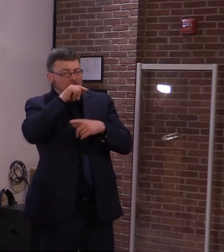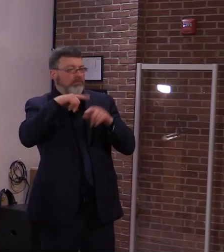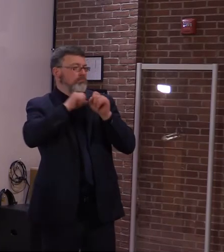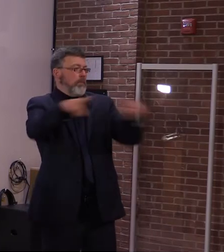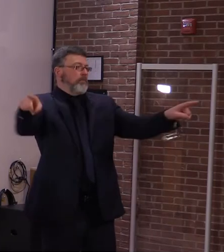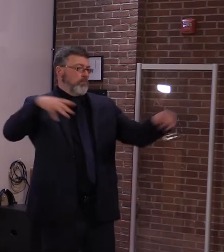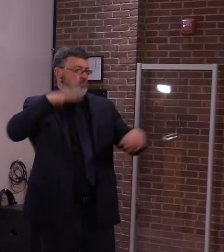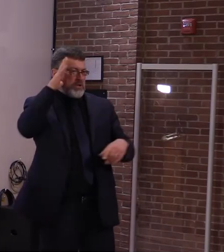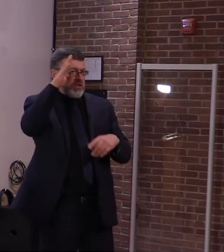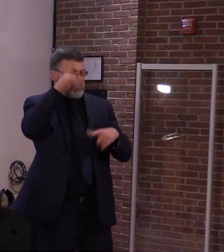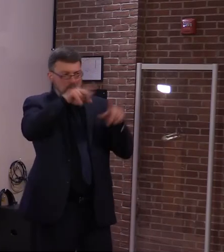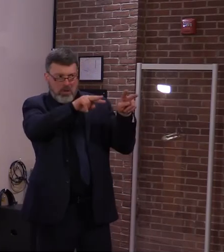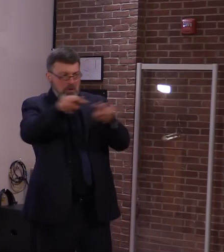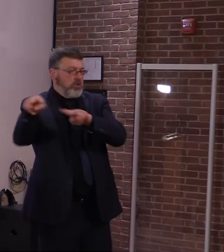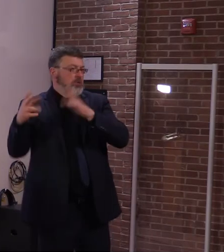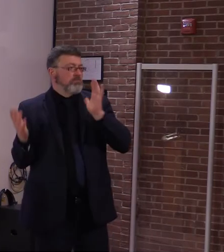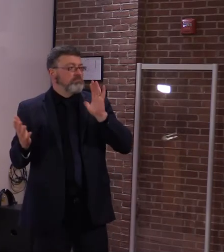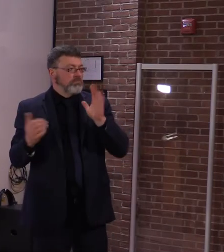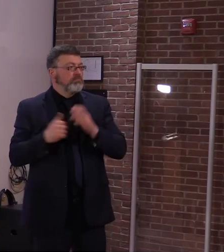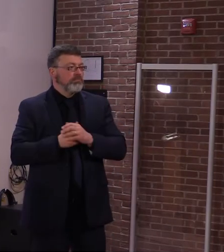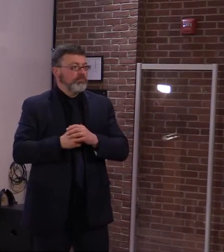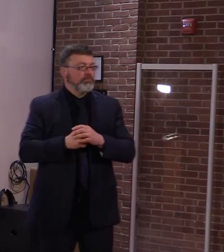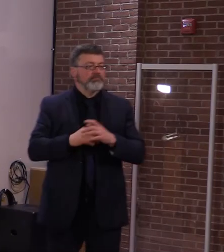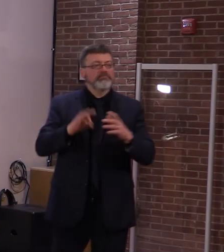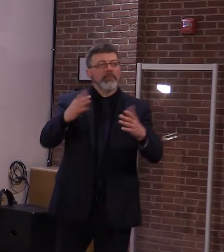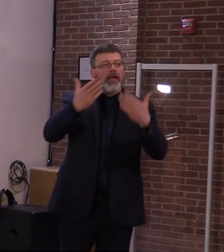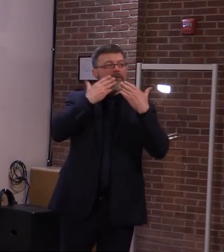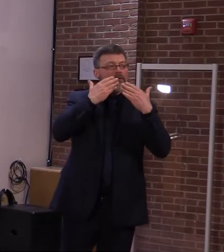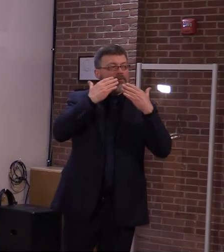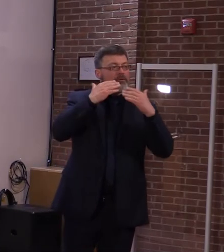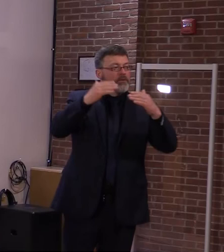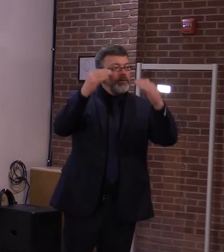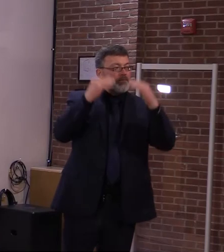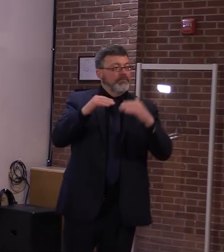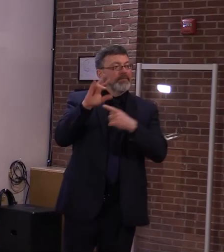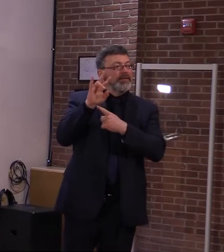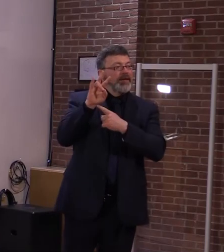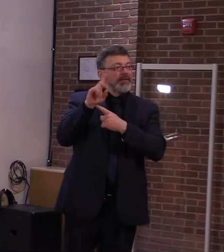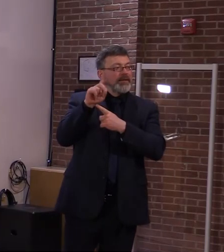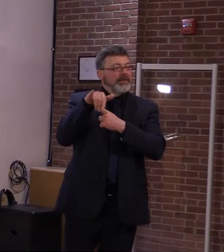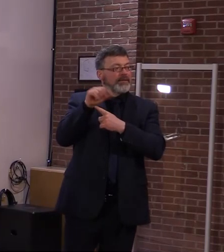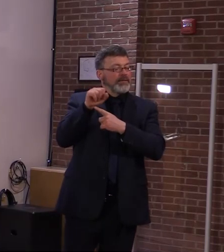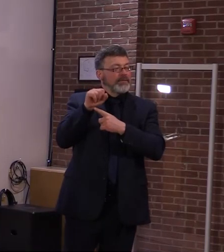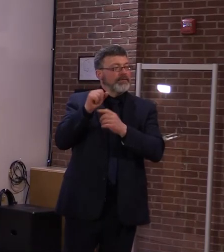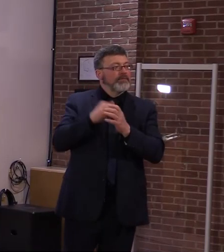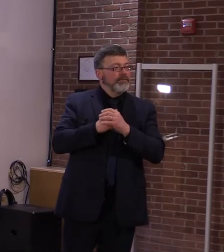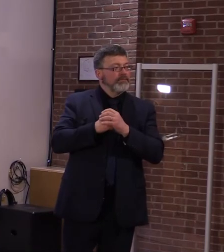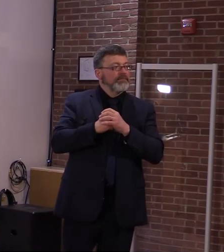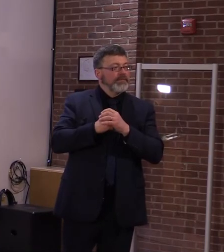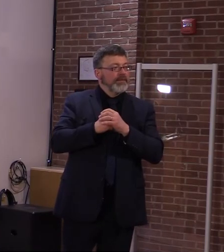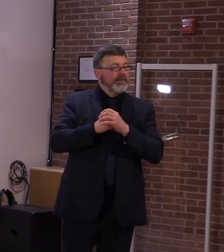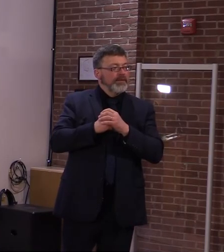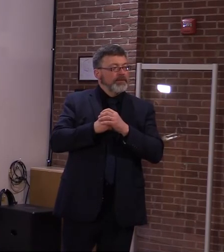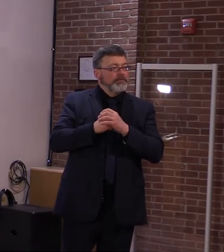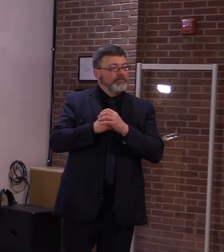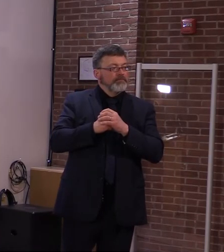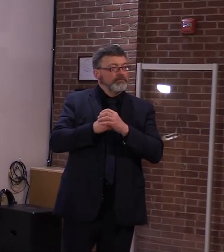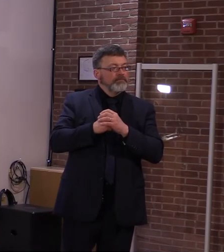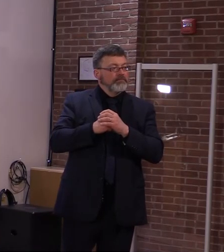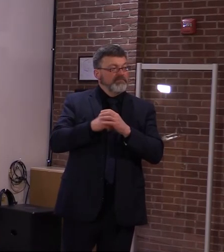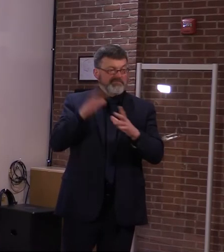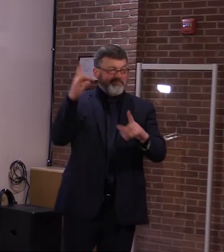Hi, thanks. I had a quick question about the vaccine gender gap. This topic has received a fair amount of news